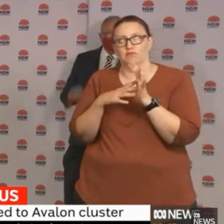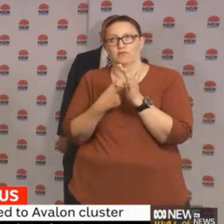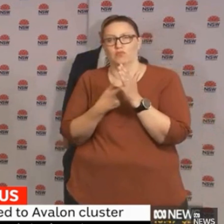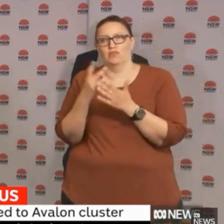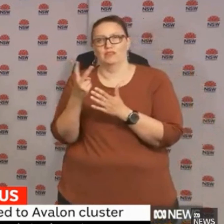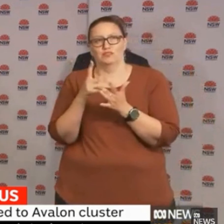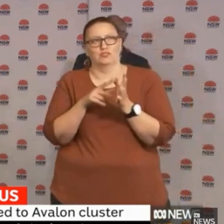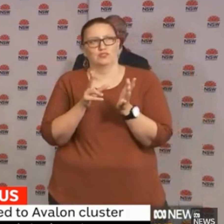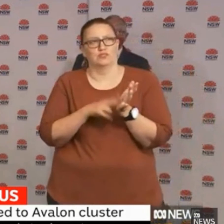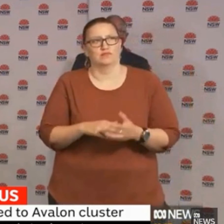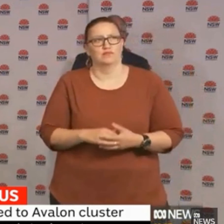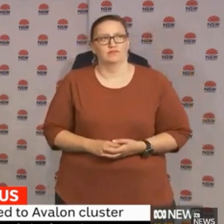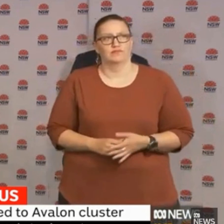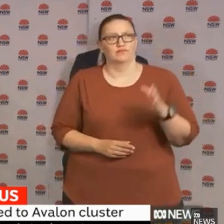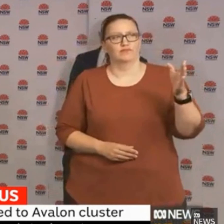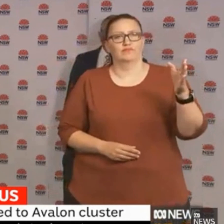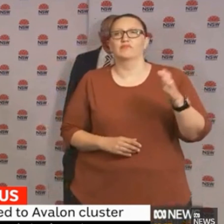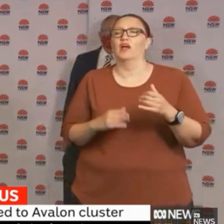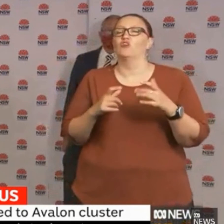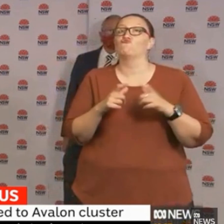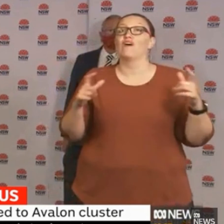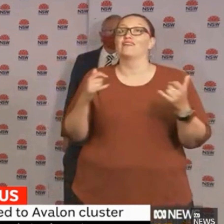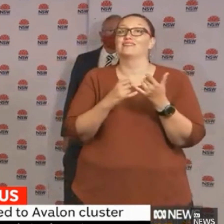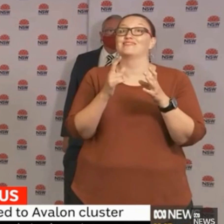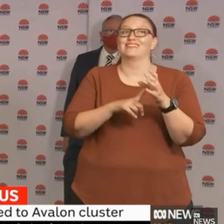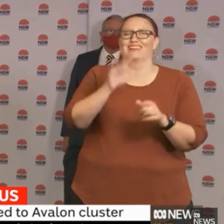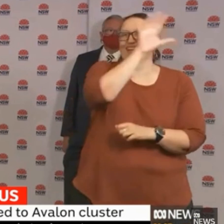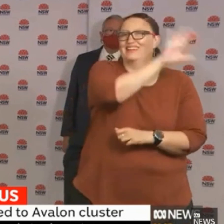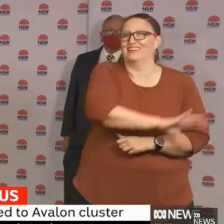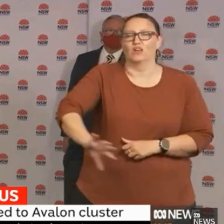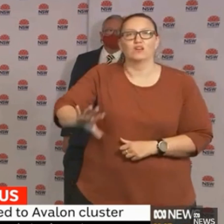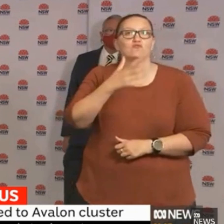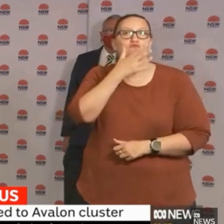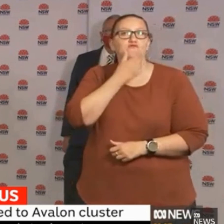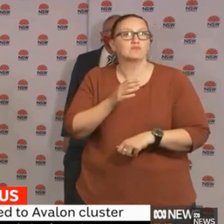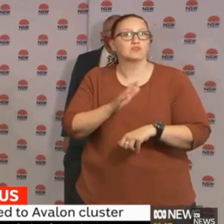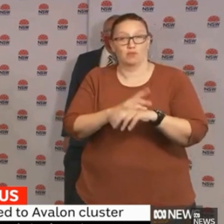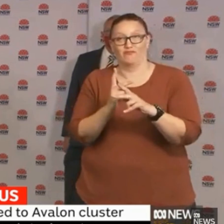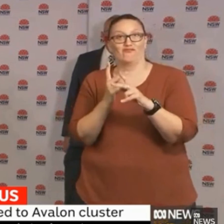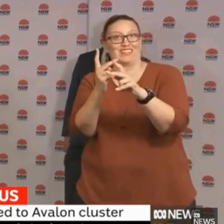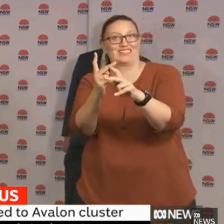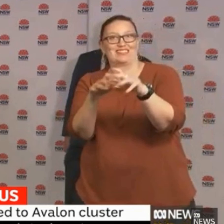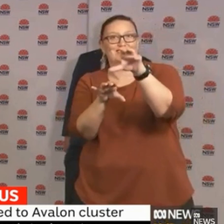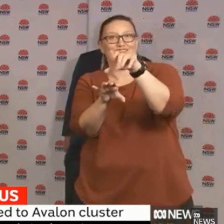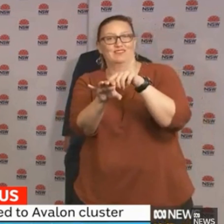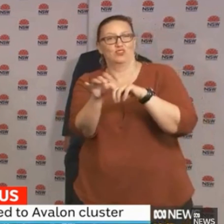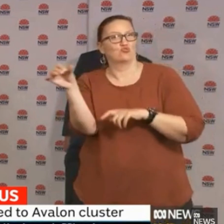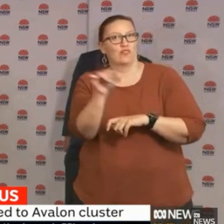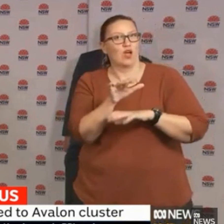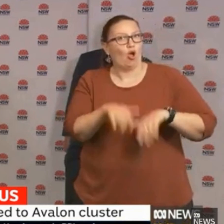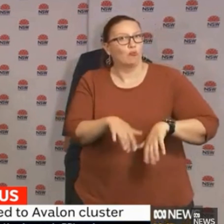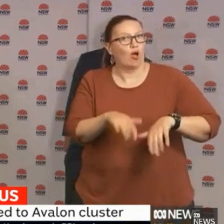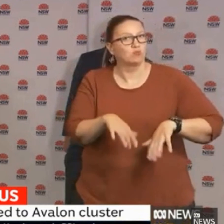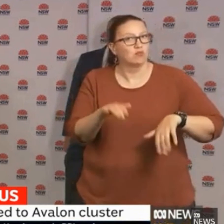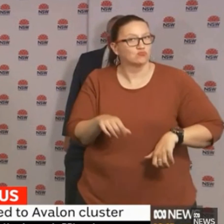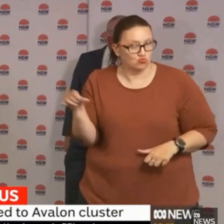the 2nd of January. Do you have any advice for people in Greater Sydney who spent time in that southern zone over the Christmas period? Should they be following those stay at home as much